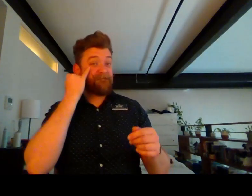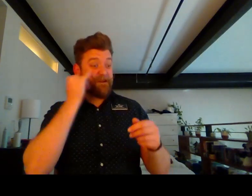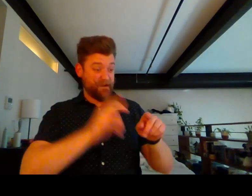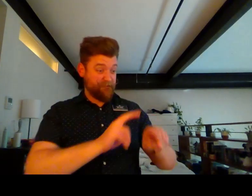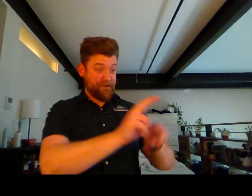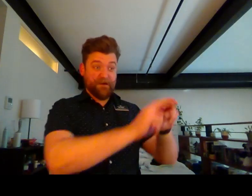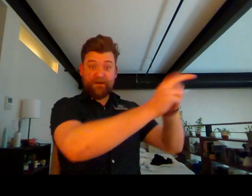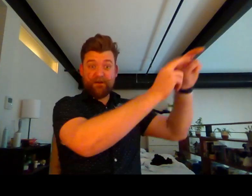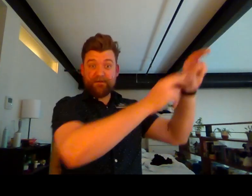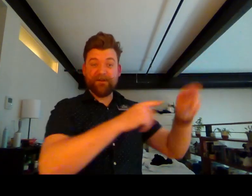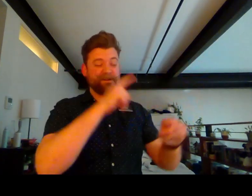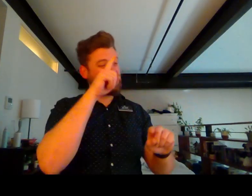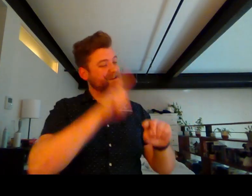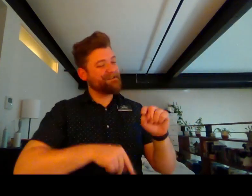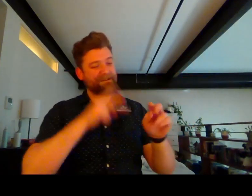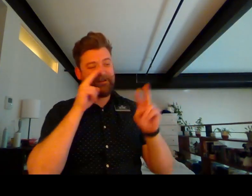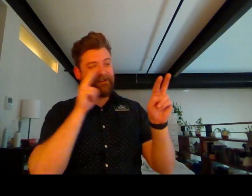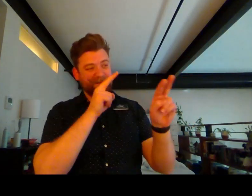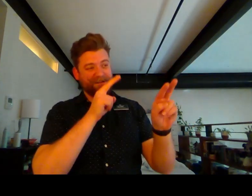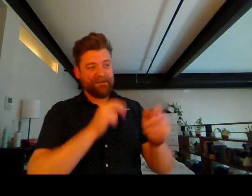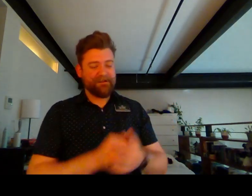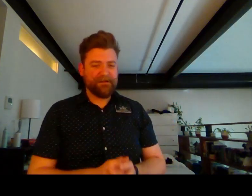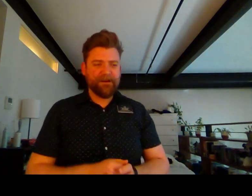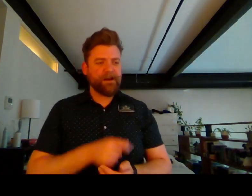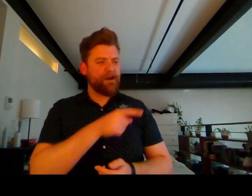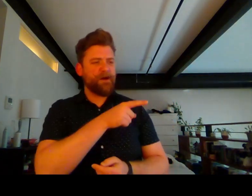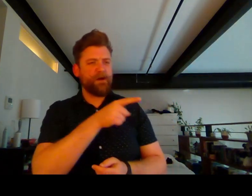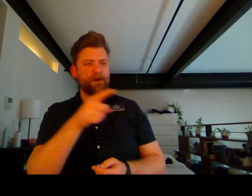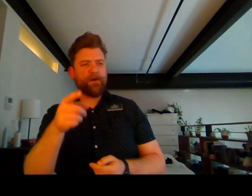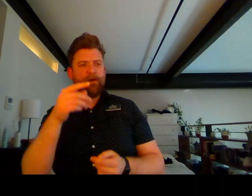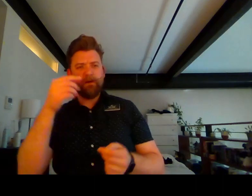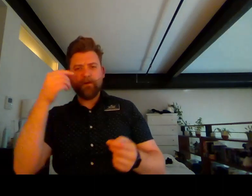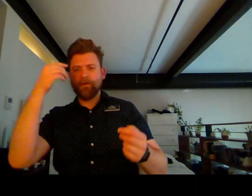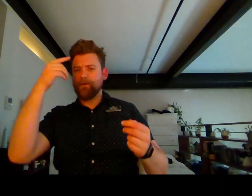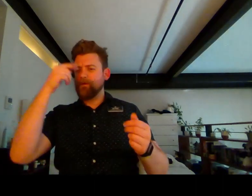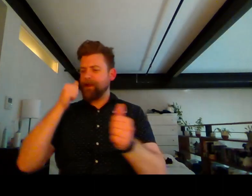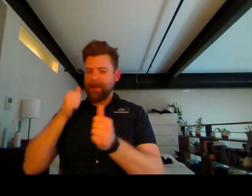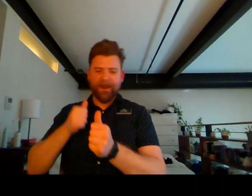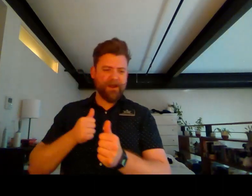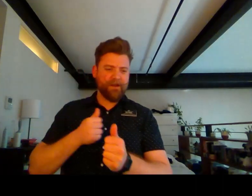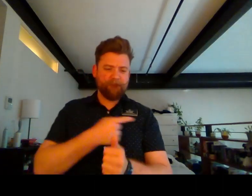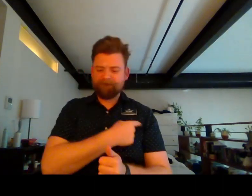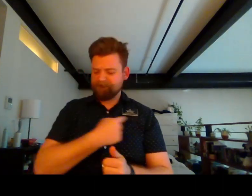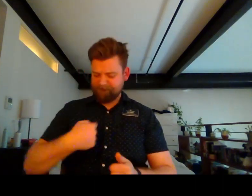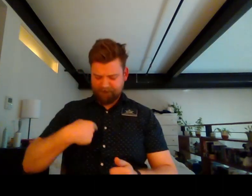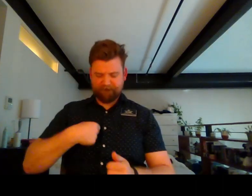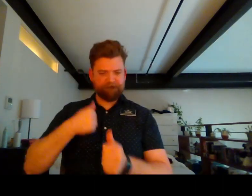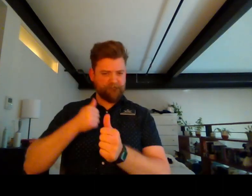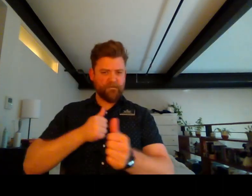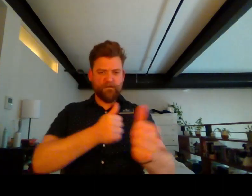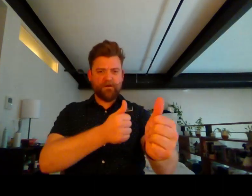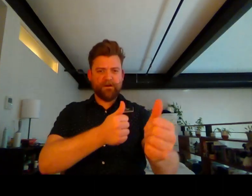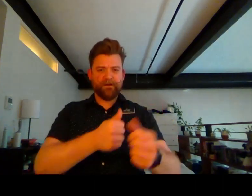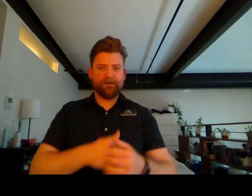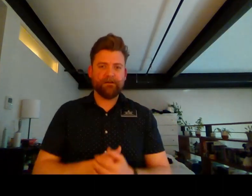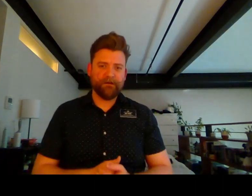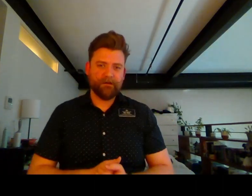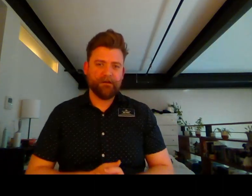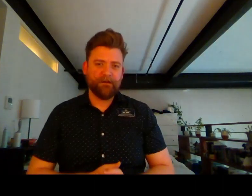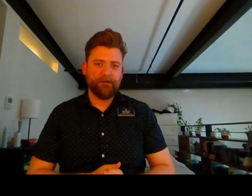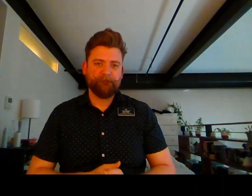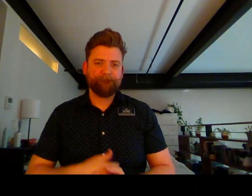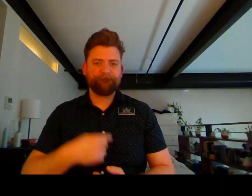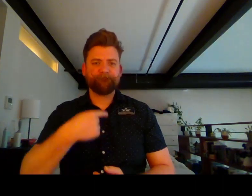see. What I see is too terrible for anyone to witness or experience.